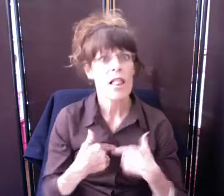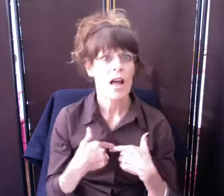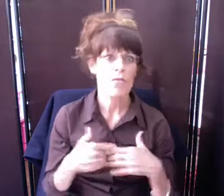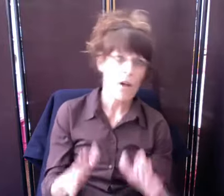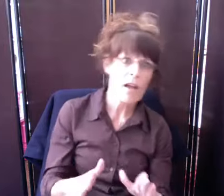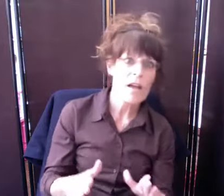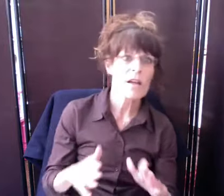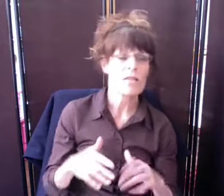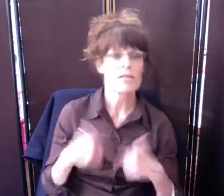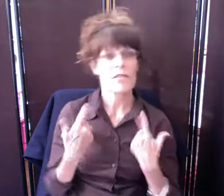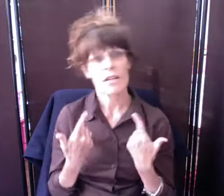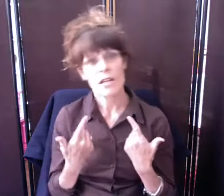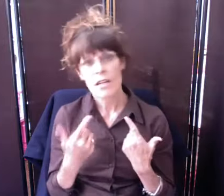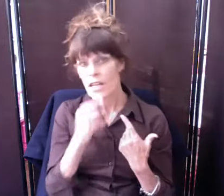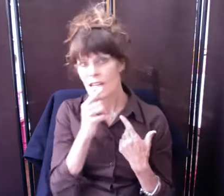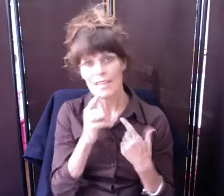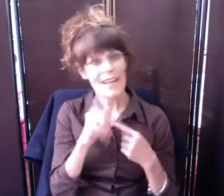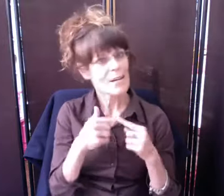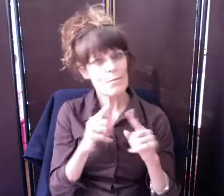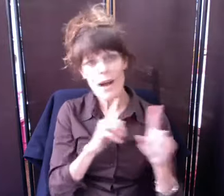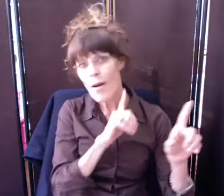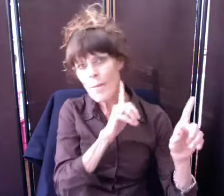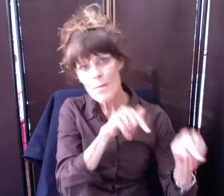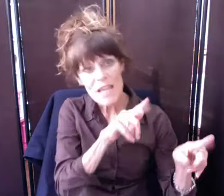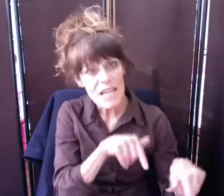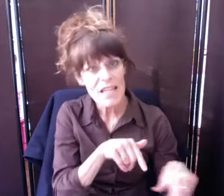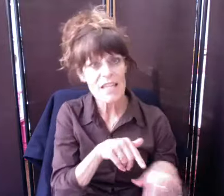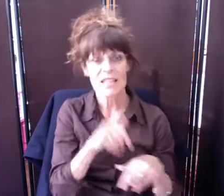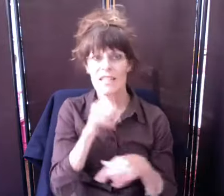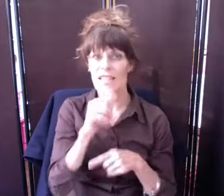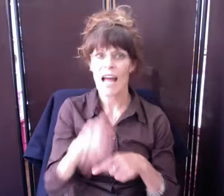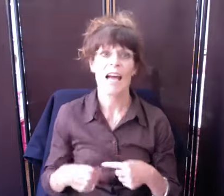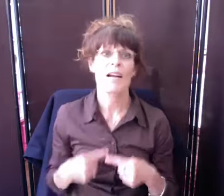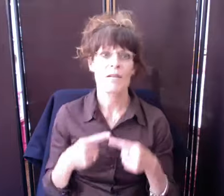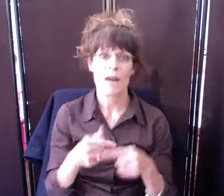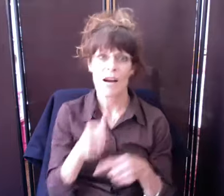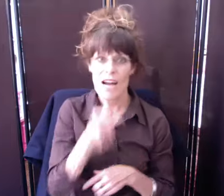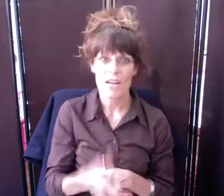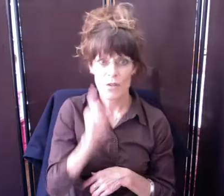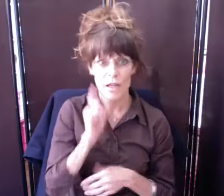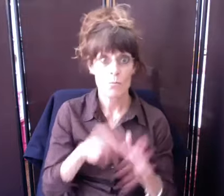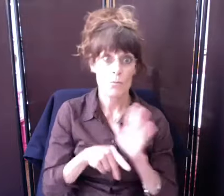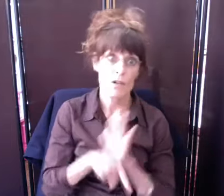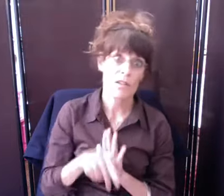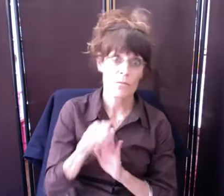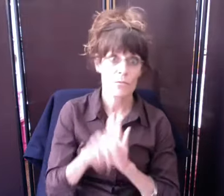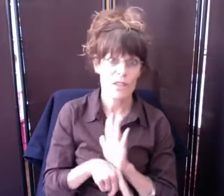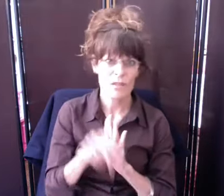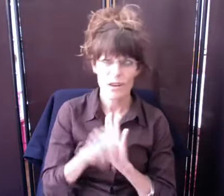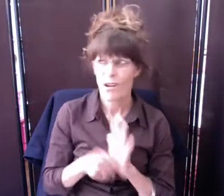of living. It's not about going to meetings. It's not about not drinking. Way of life, these principles. And I was like, what? I didn't even